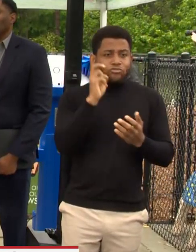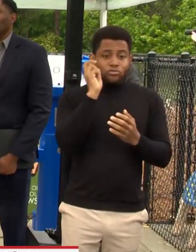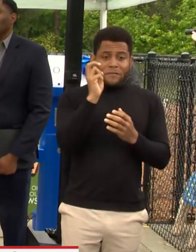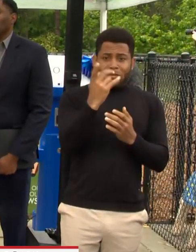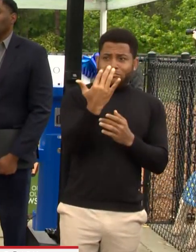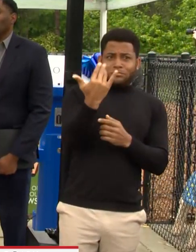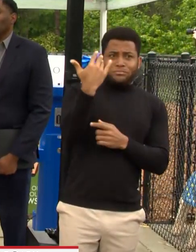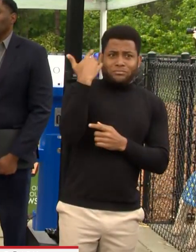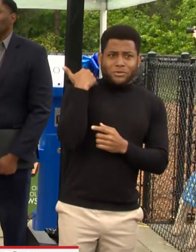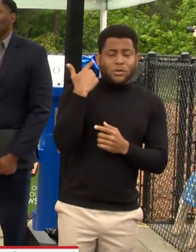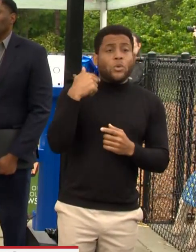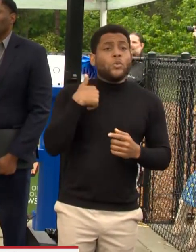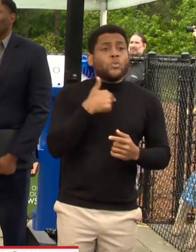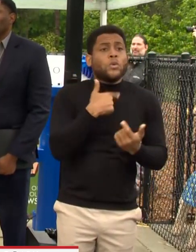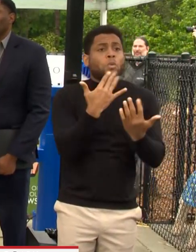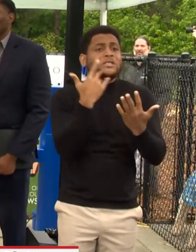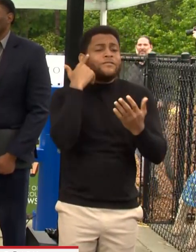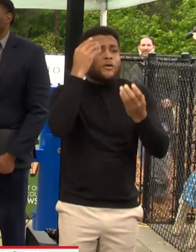people have asked about it before?